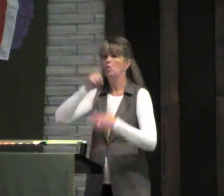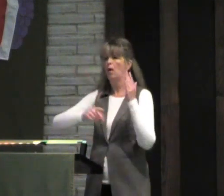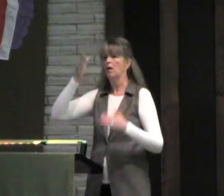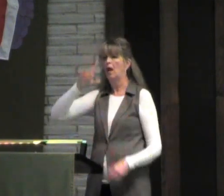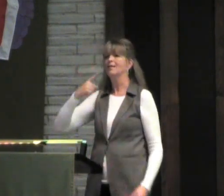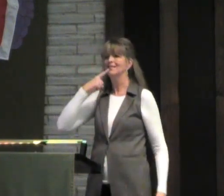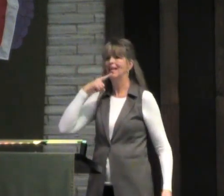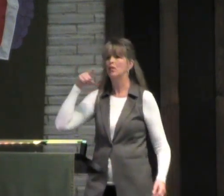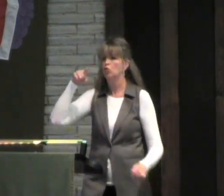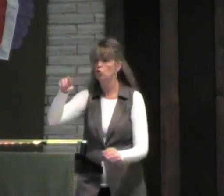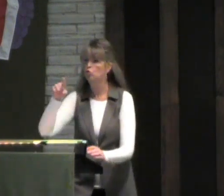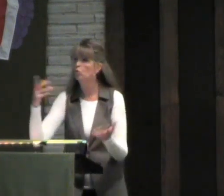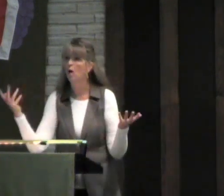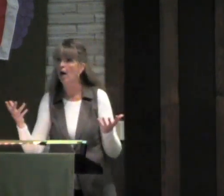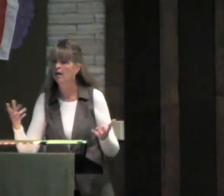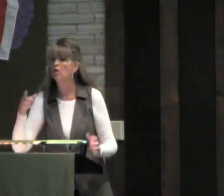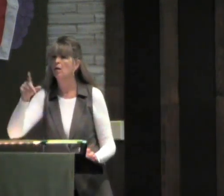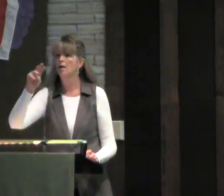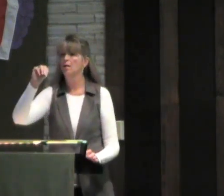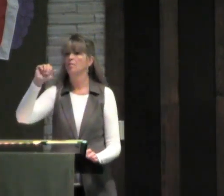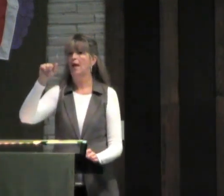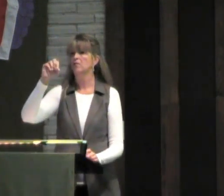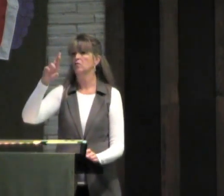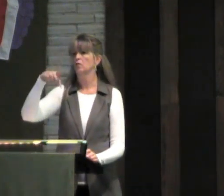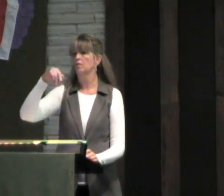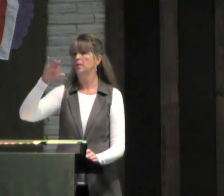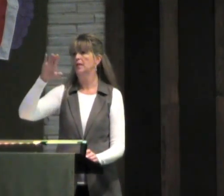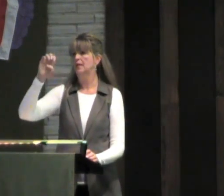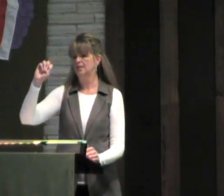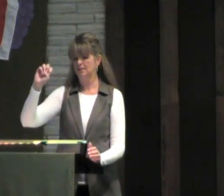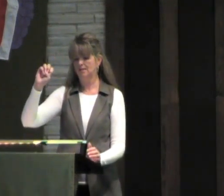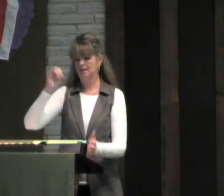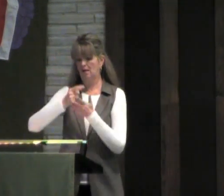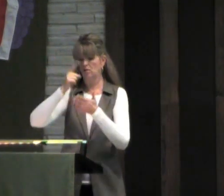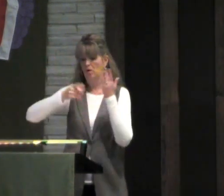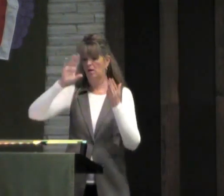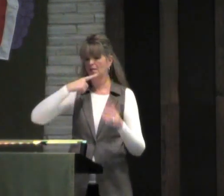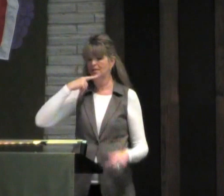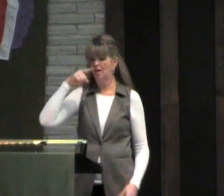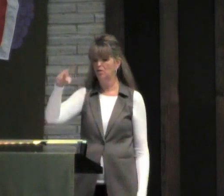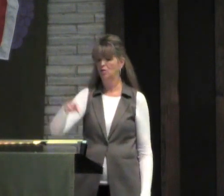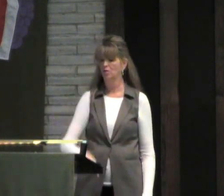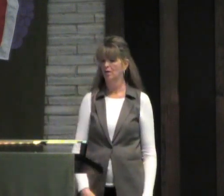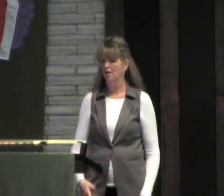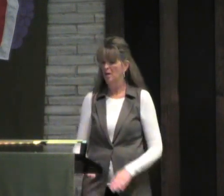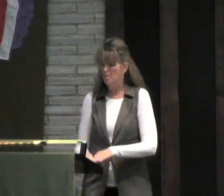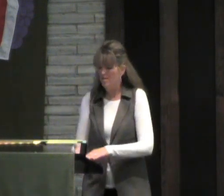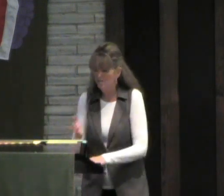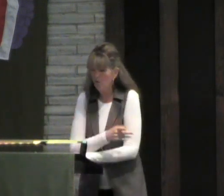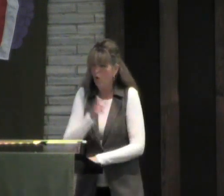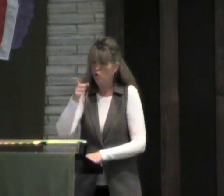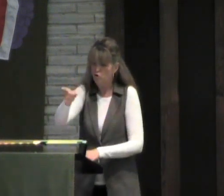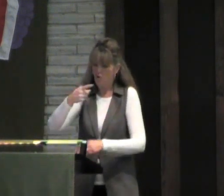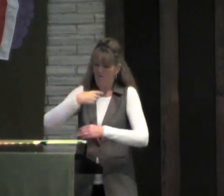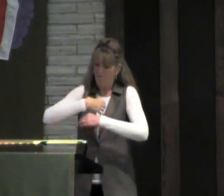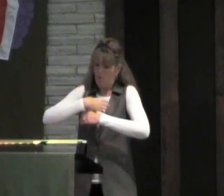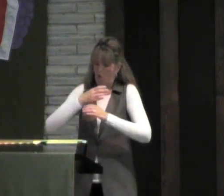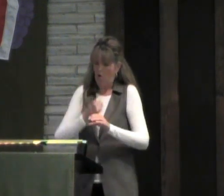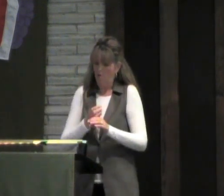You need to be what God said you are. And God said what? You are a masterpiece. That's what God called you. You